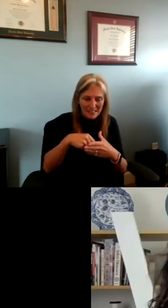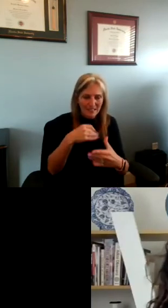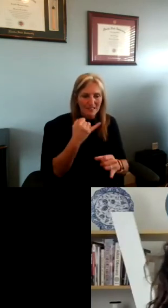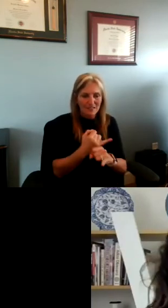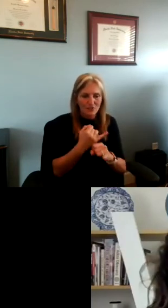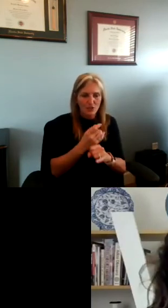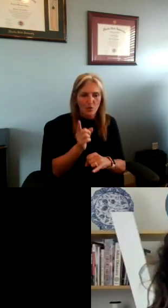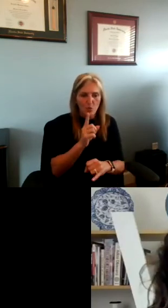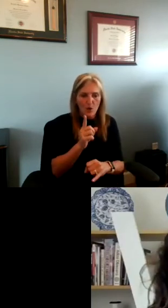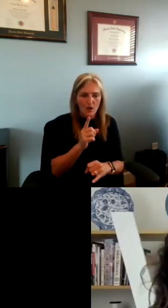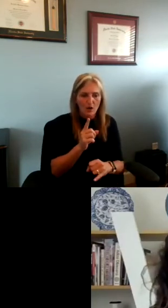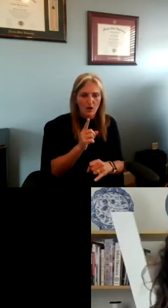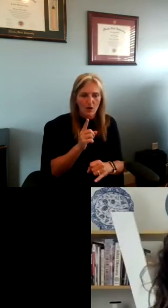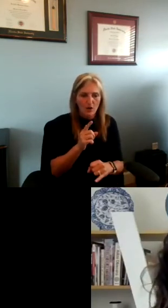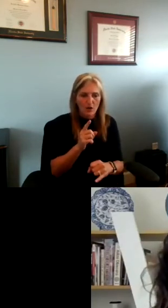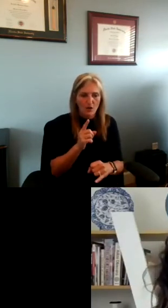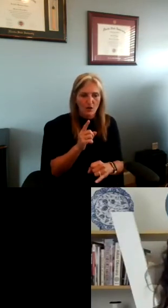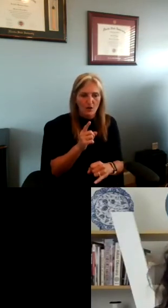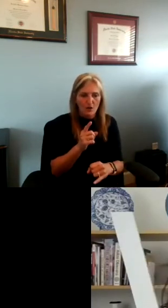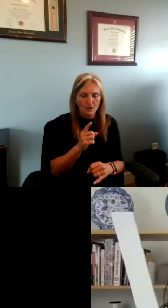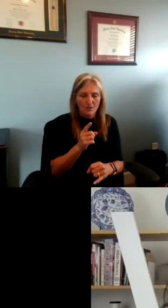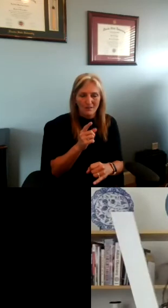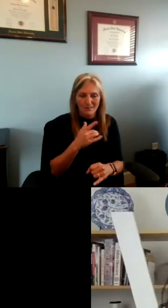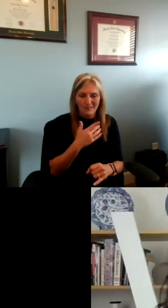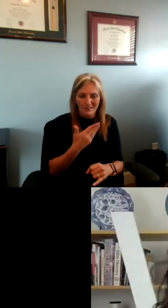is perpetuated by structural racism?